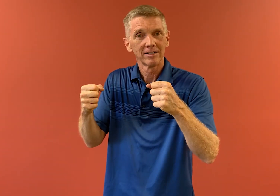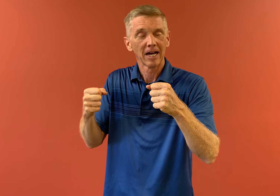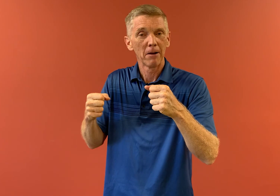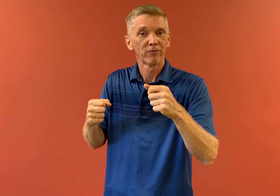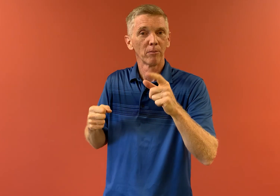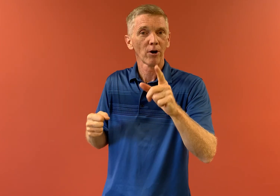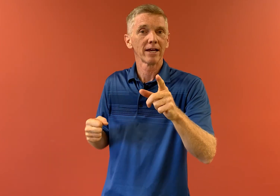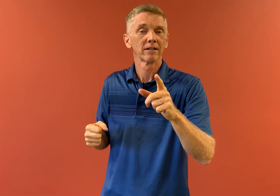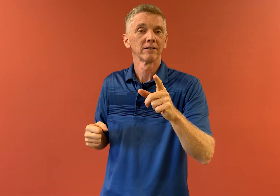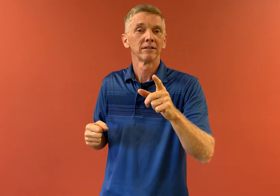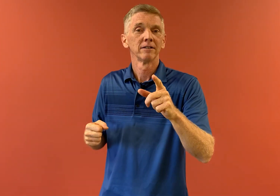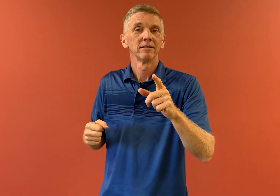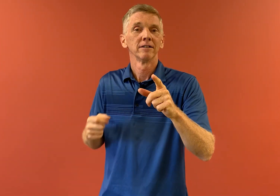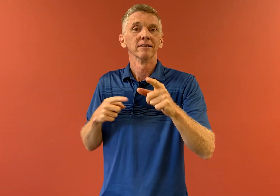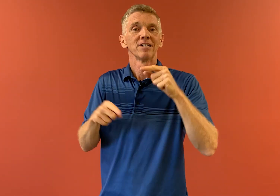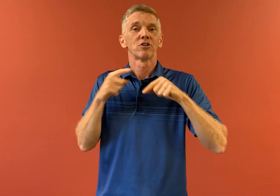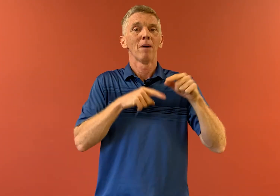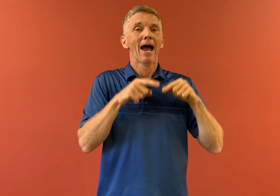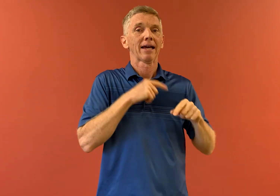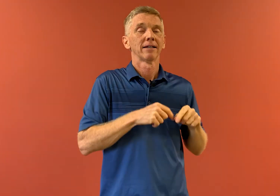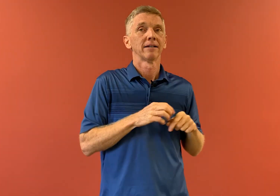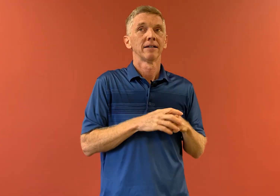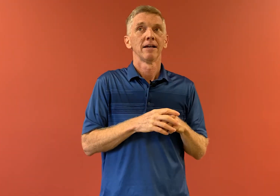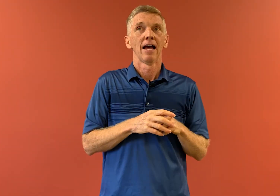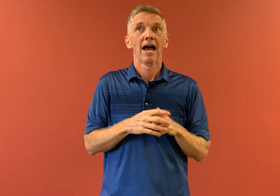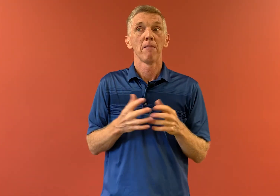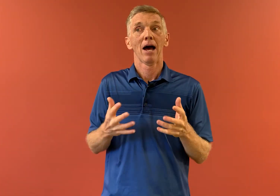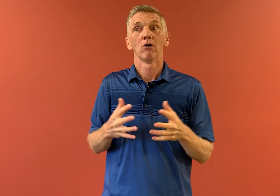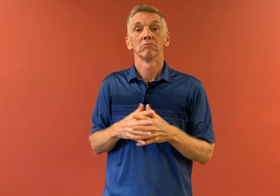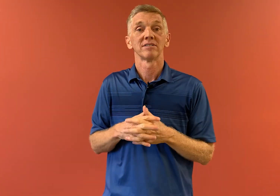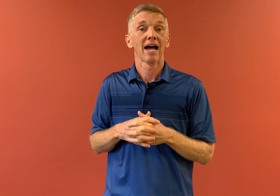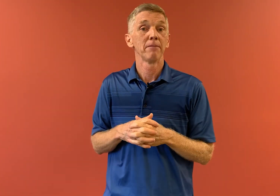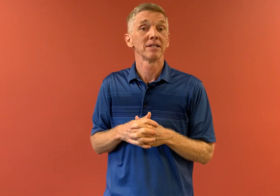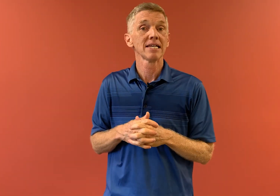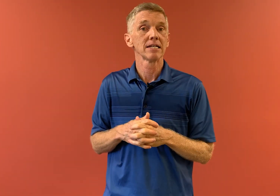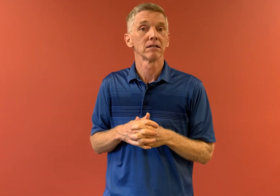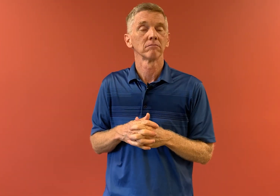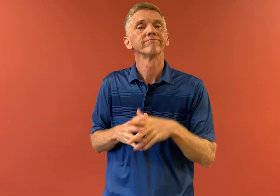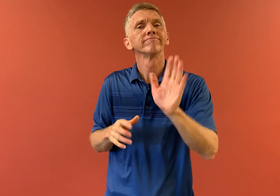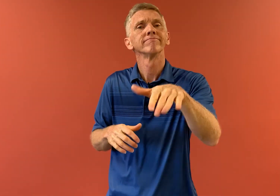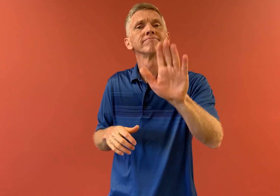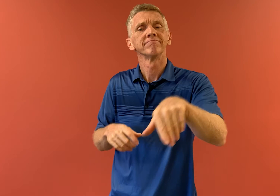Time for a break. Let's go back. How about time to eat?